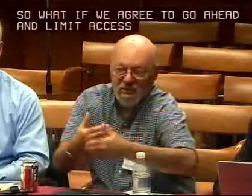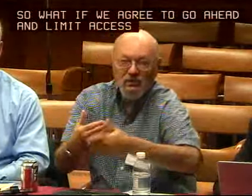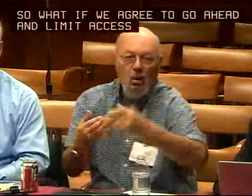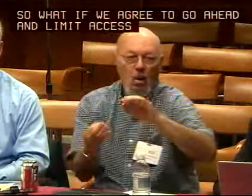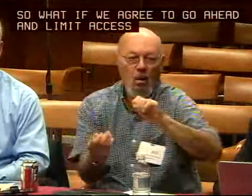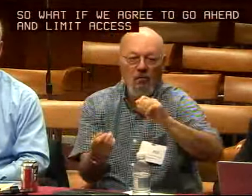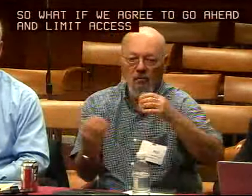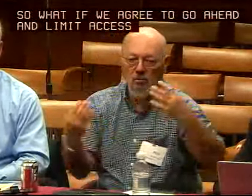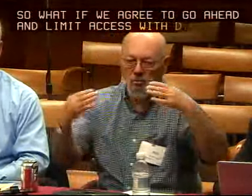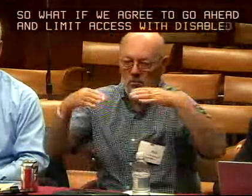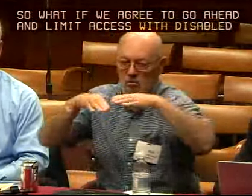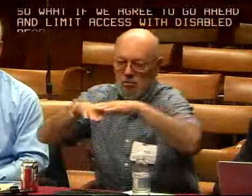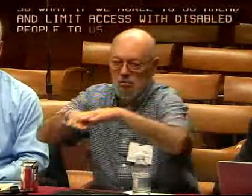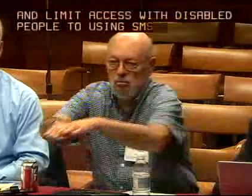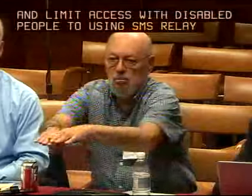we go through this process of